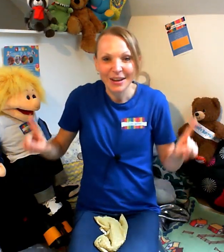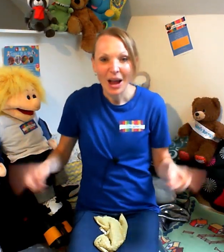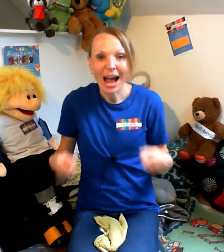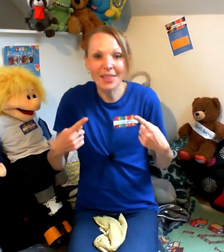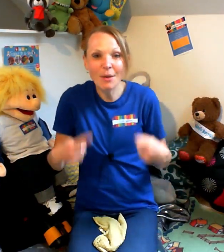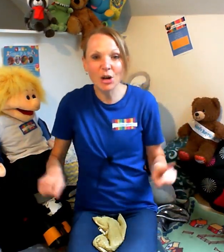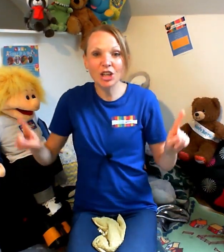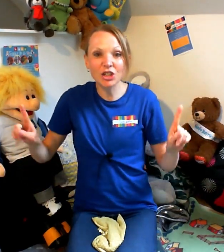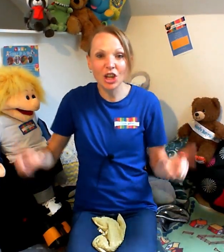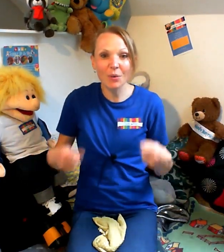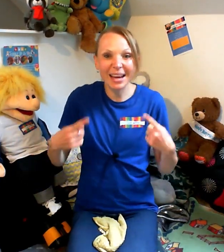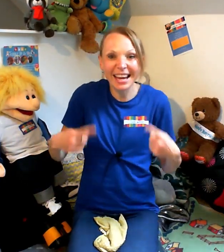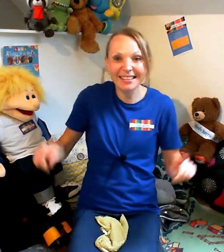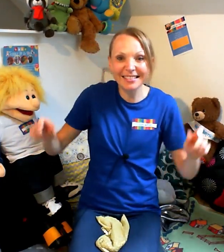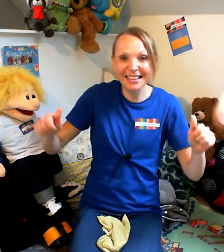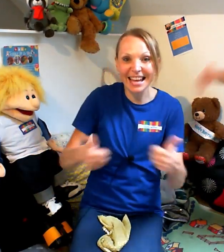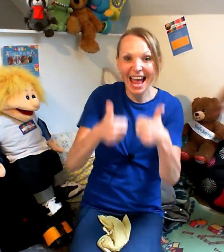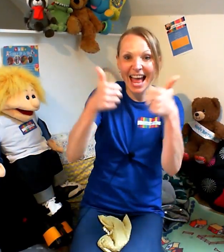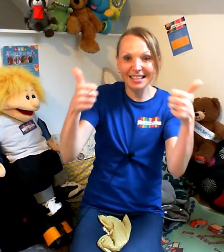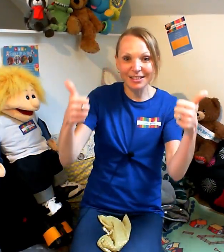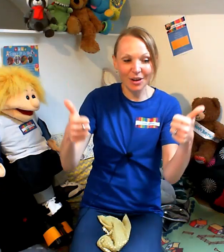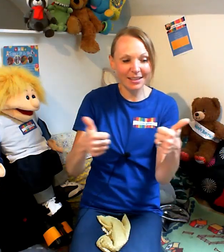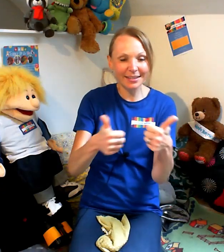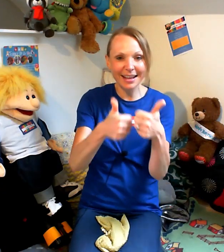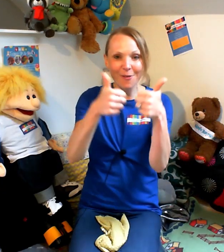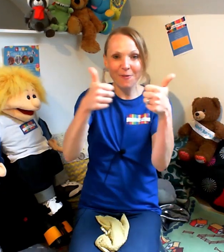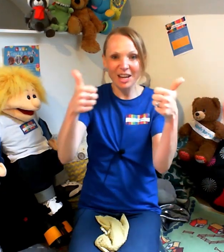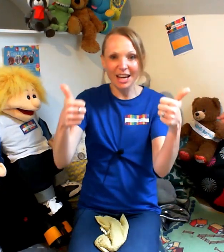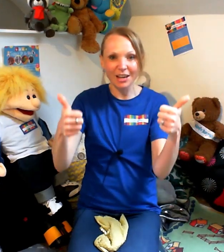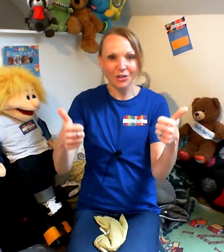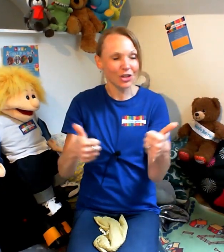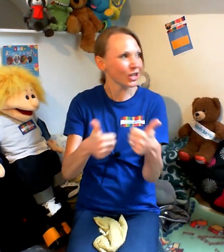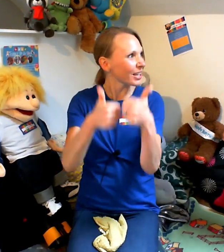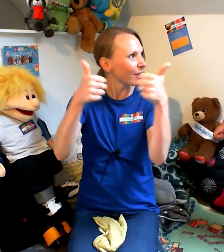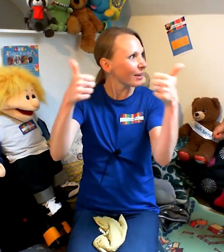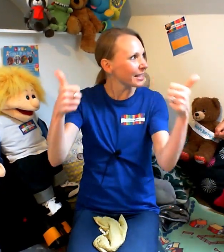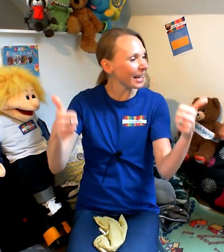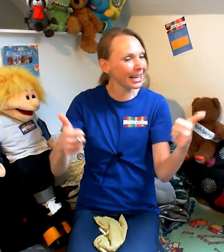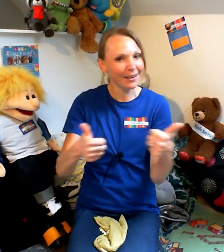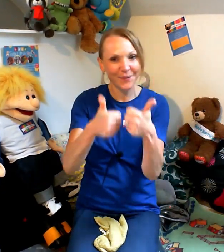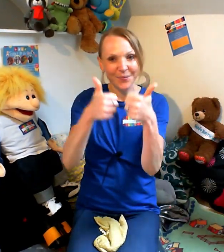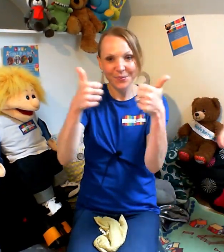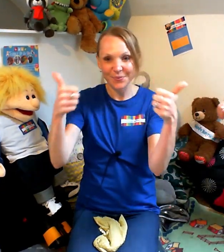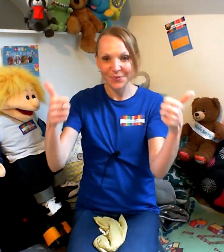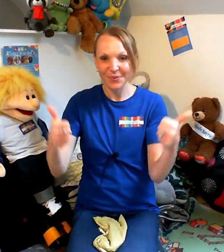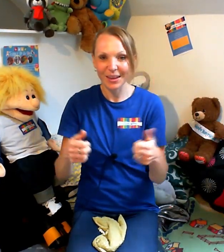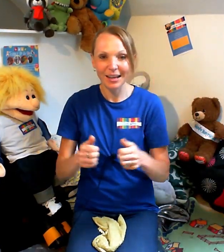And then we're going to do, it's the end. So this is our finish. Ready?